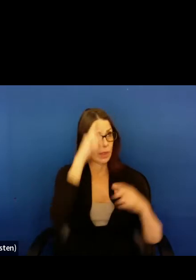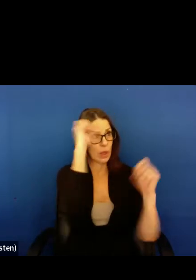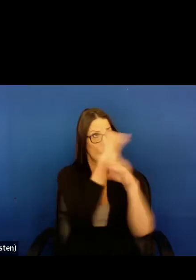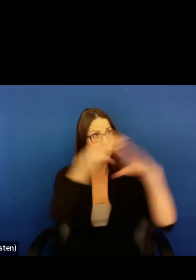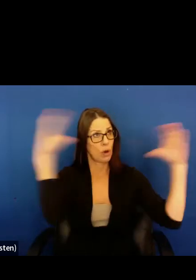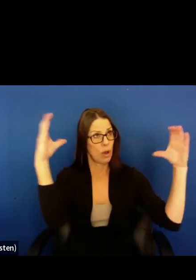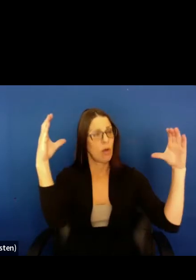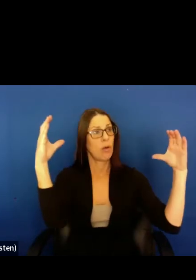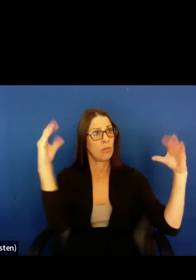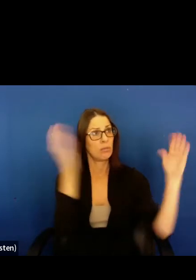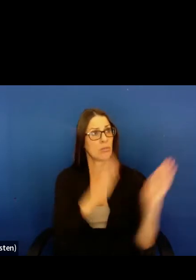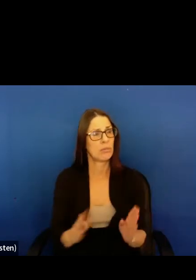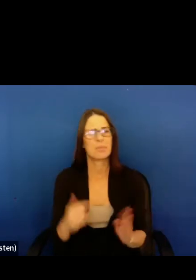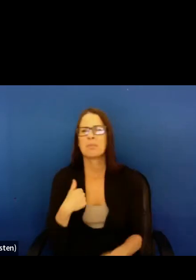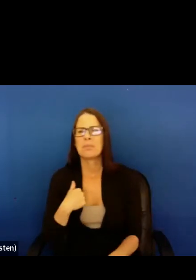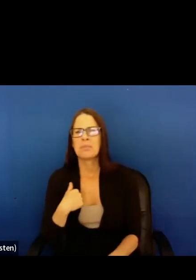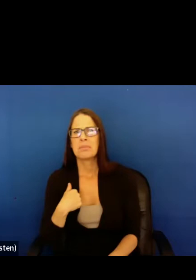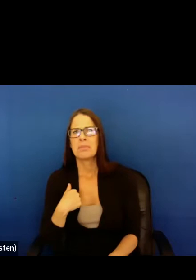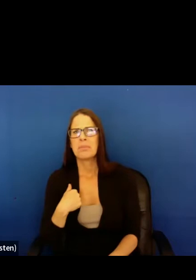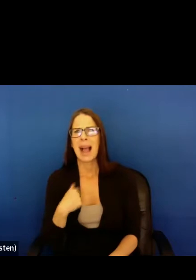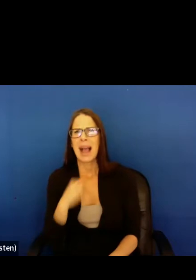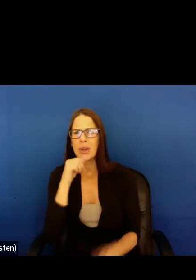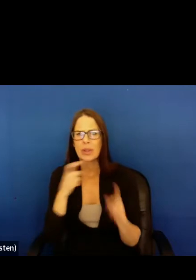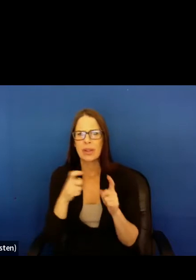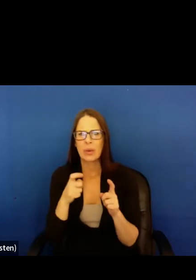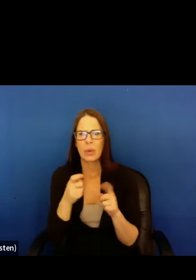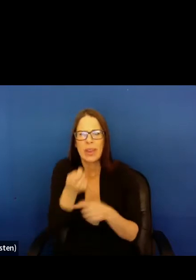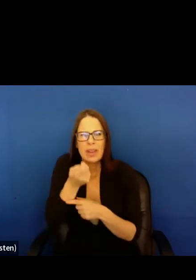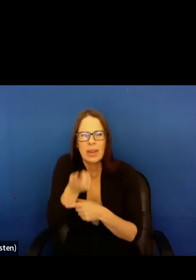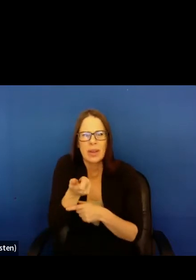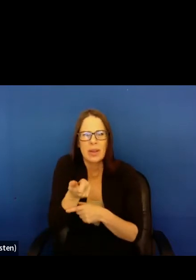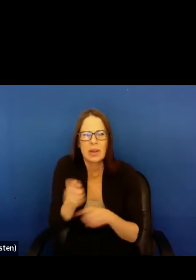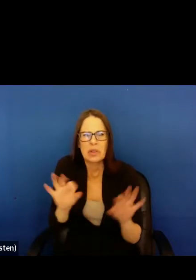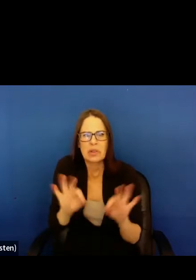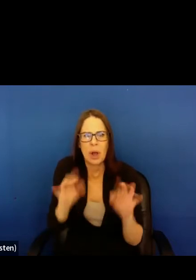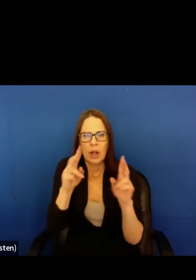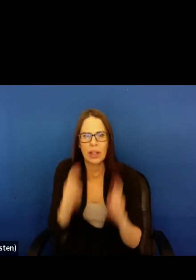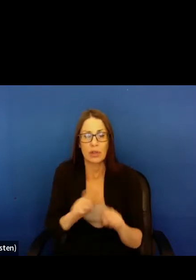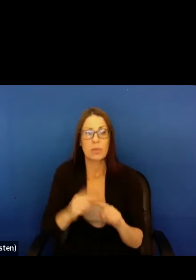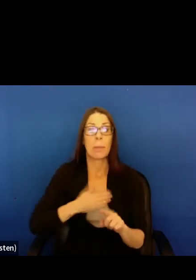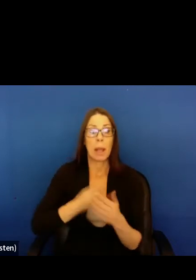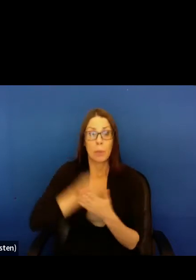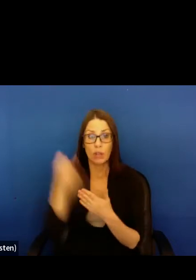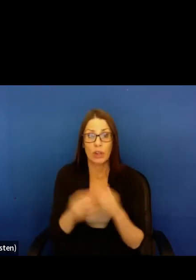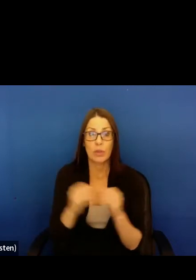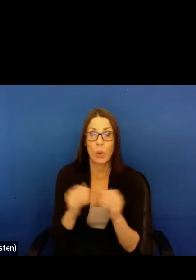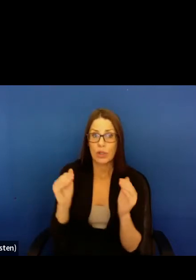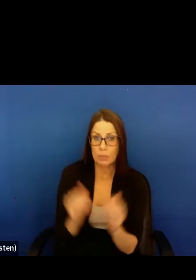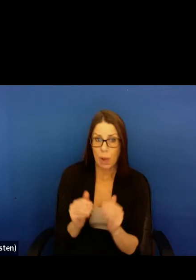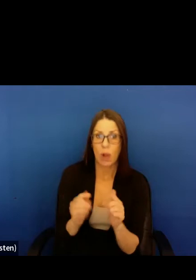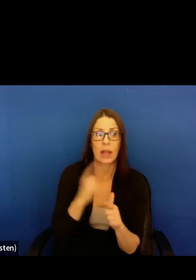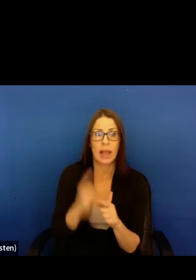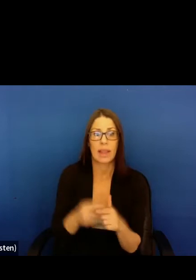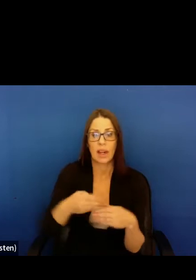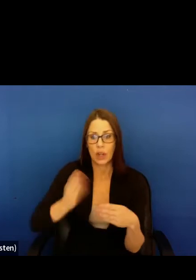I deal with small issues, but my projects are smaller and usually go a little bit faster. You know, the time frame is